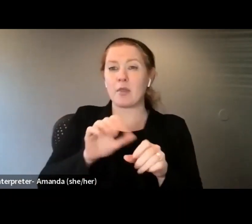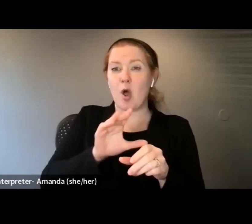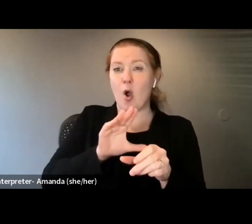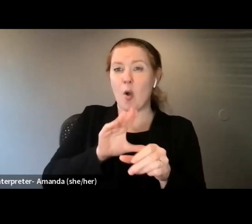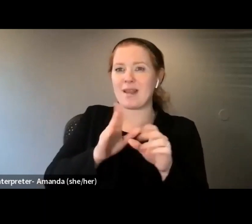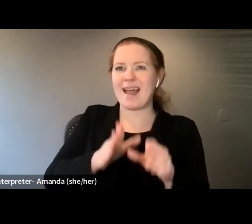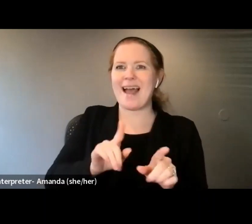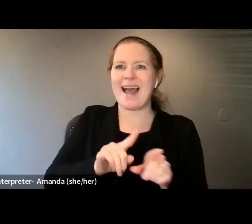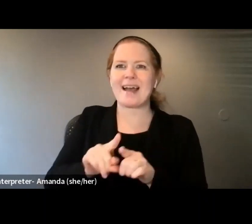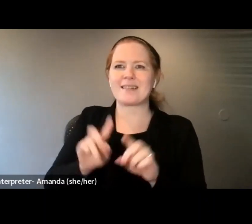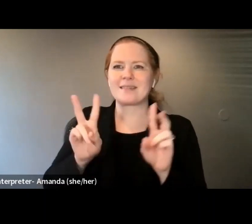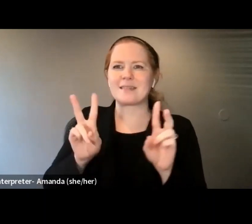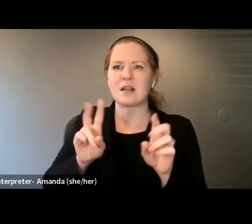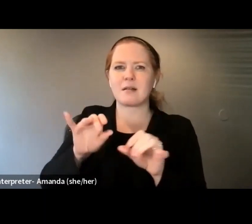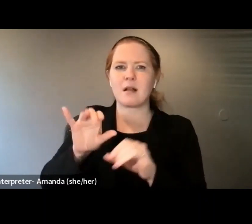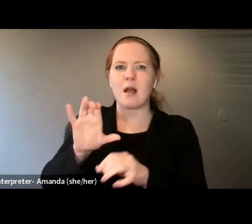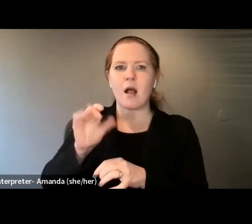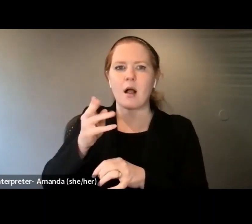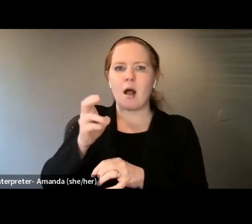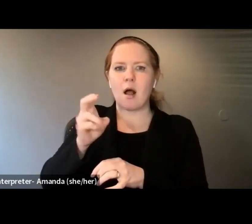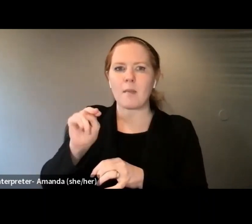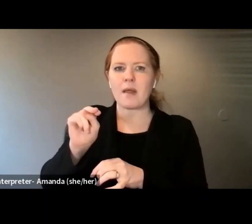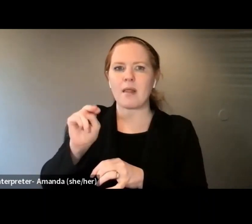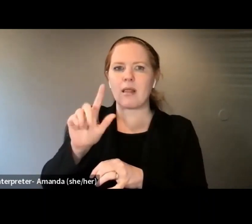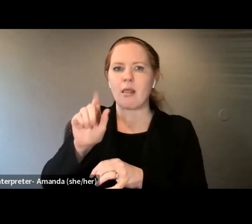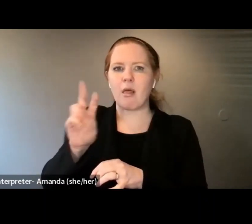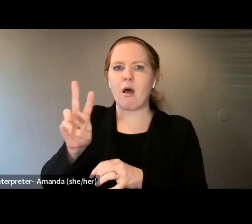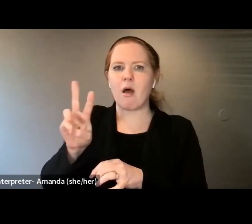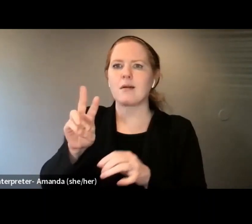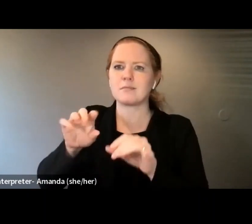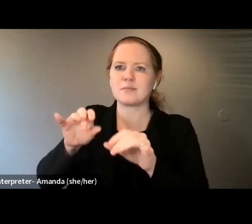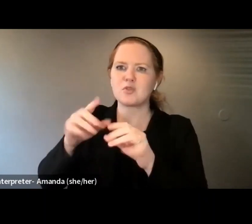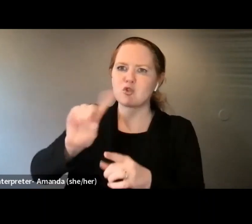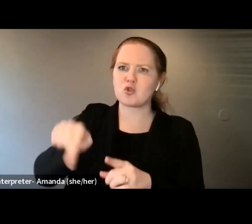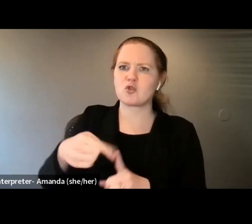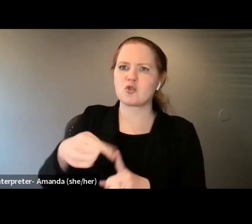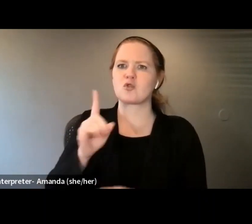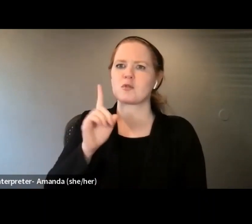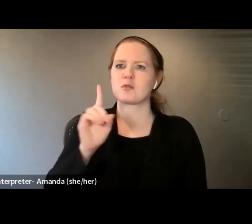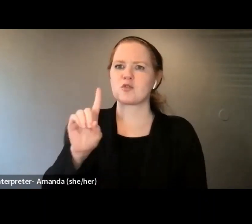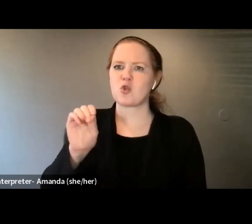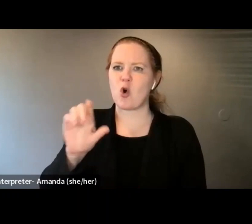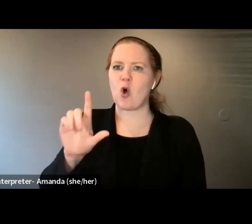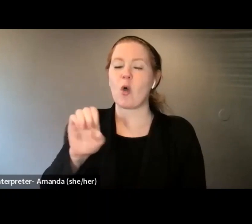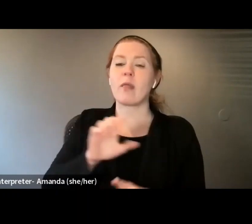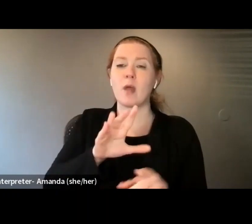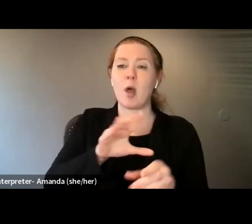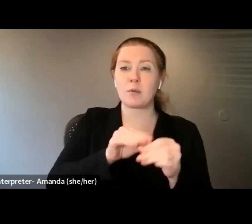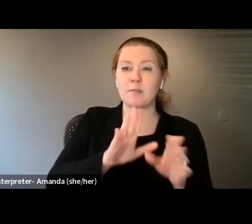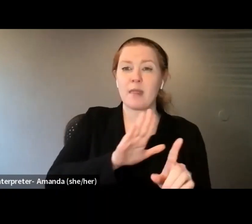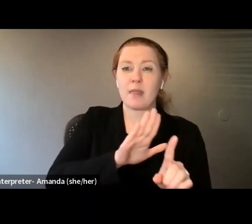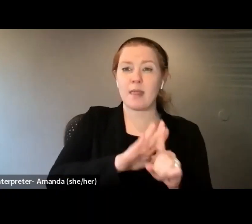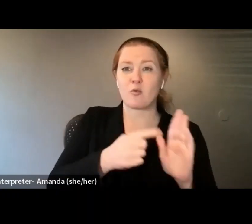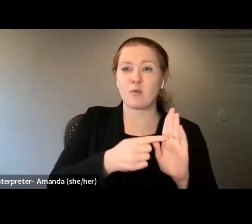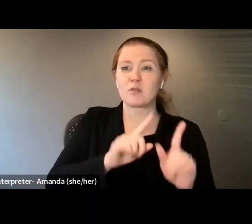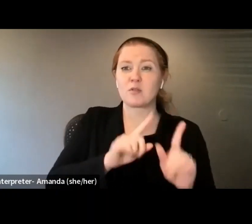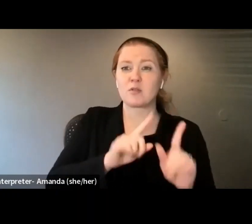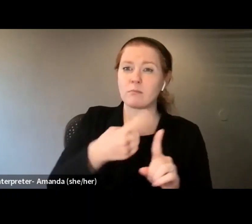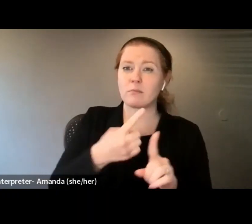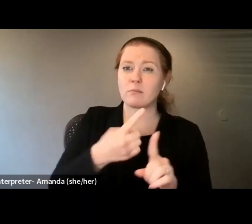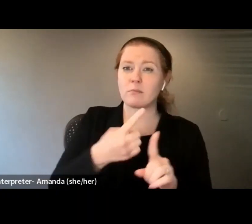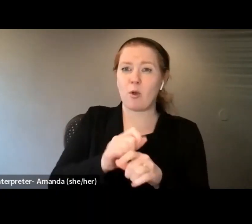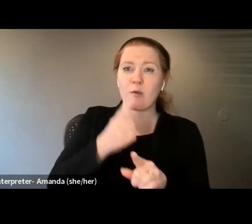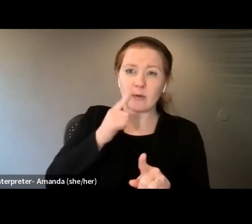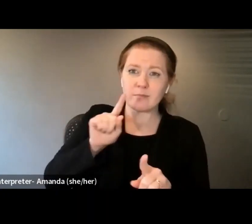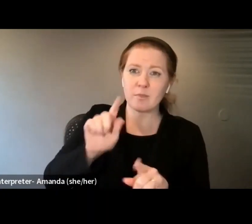unquote common law employer or the sole employer, that means that the participant or their representative is the sole employer of the workers